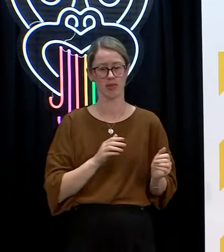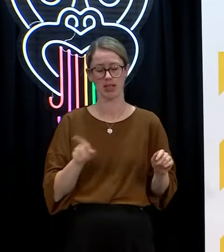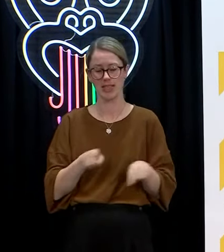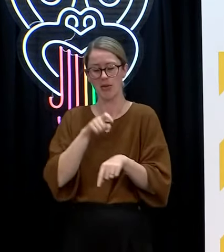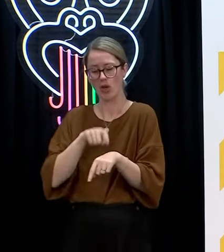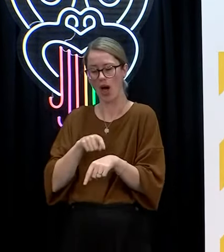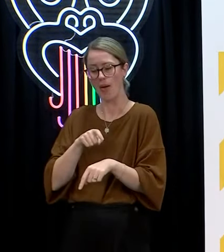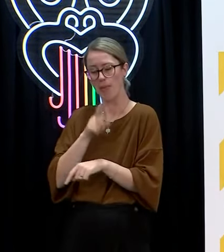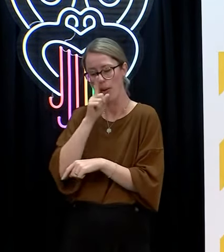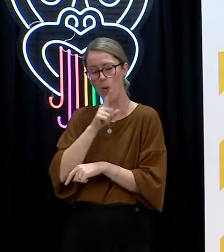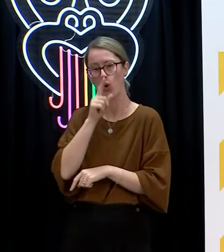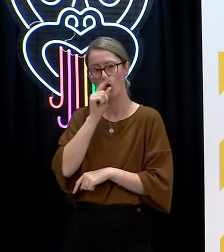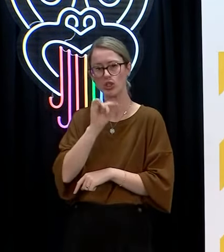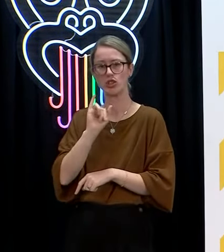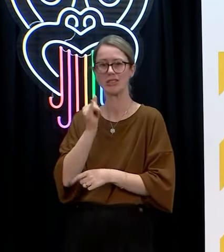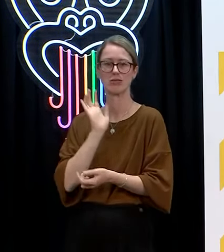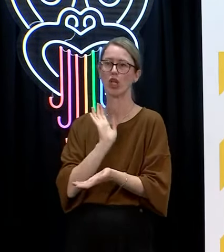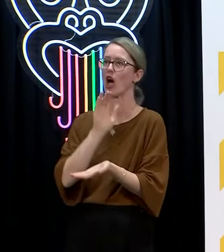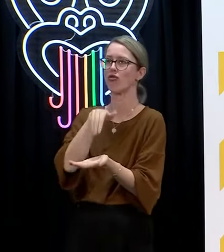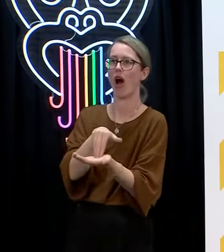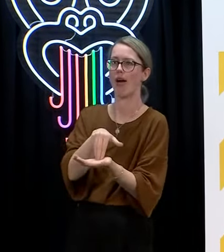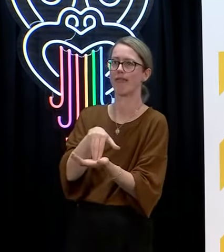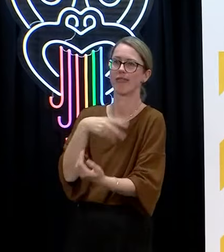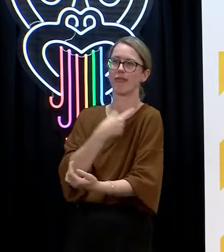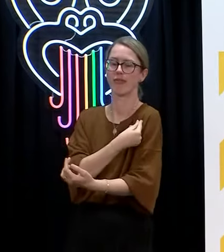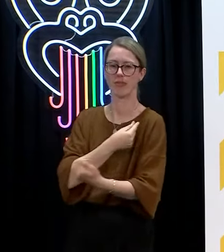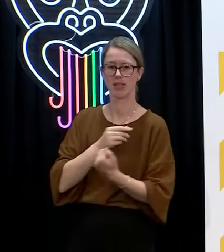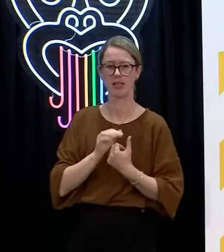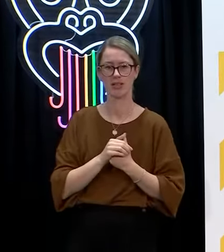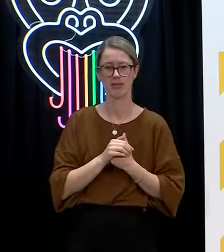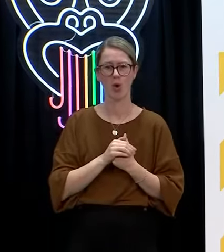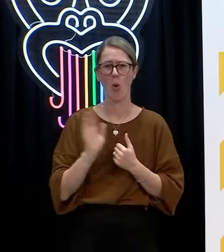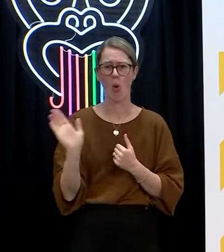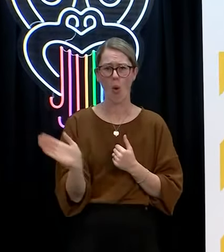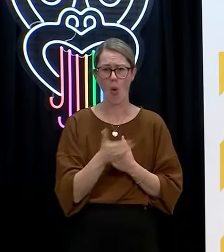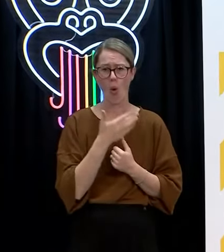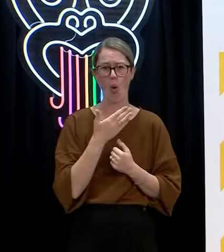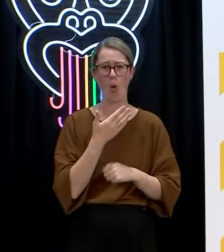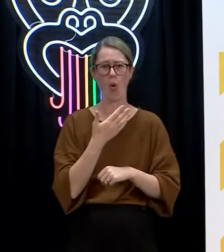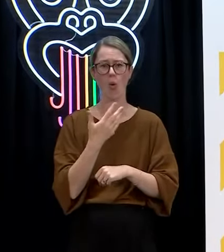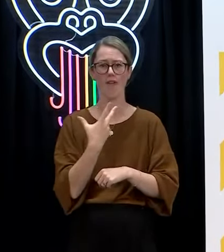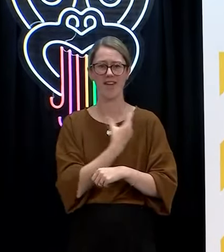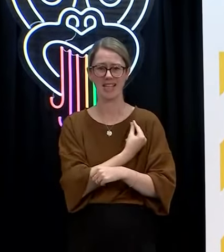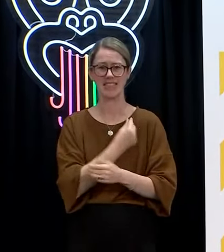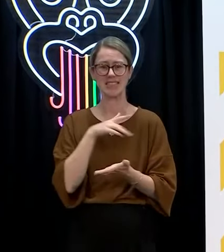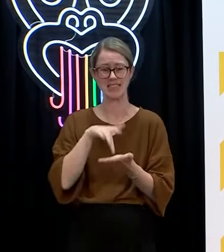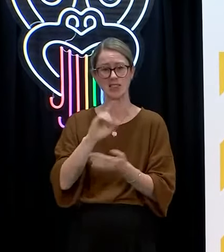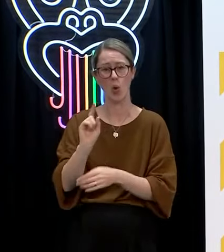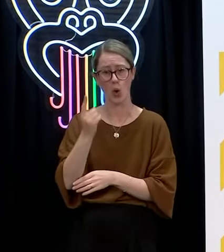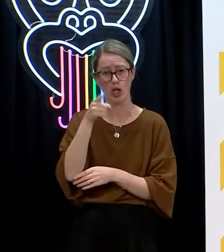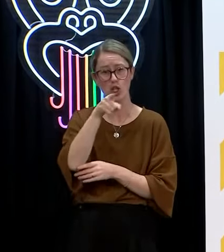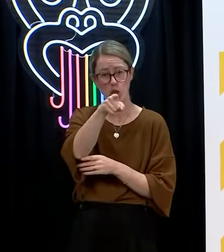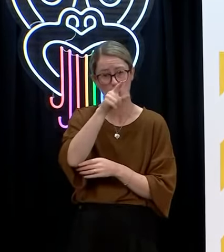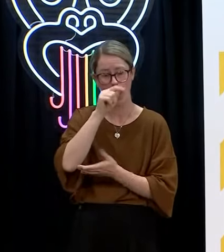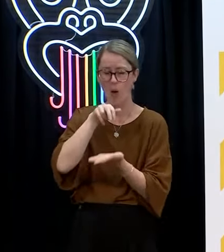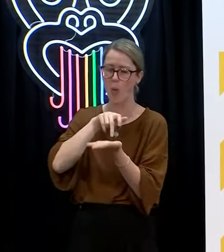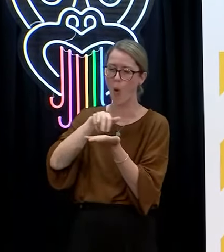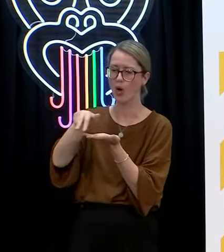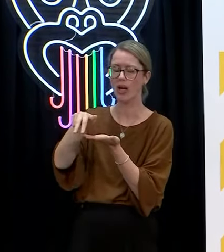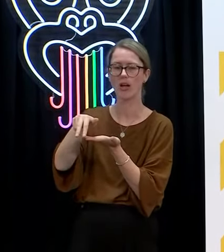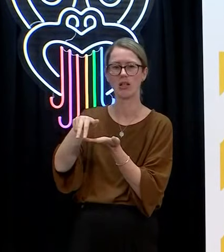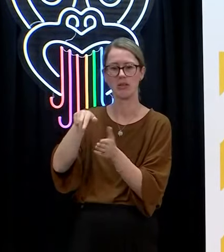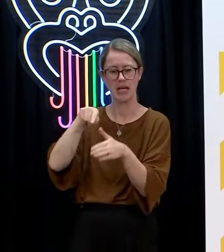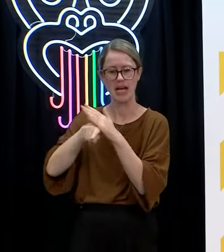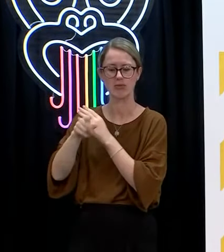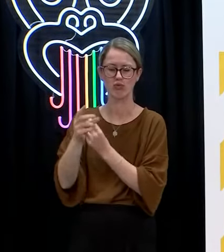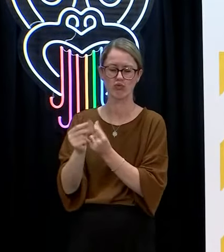that with people also just turning up. And as the Minister said, all the vaccine centres there will now take walk-ups. They will keep slots available for anyone